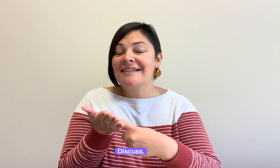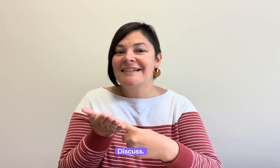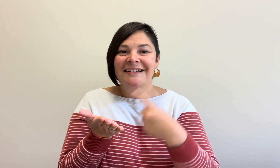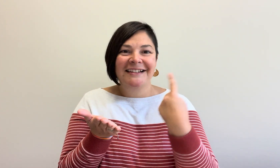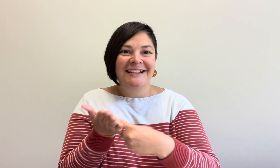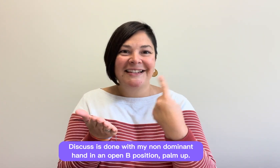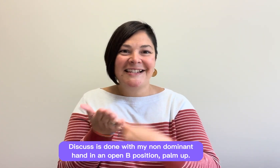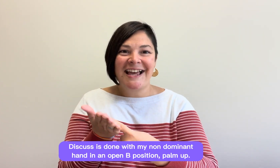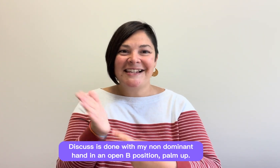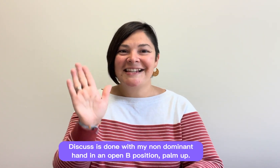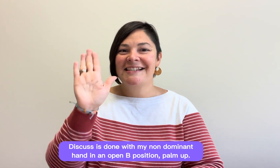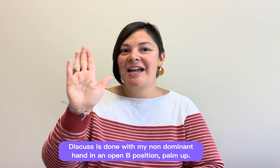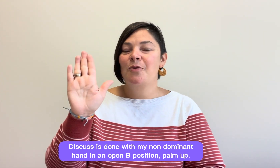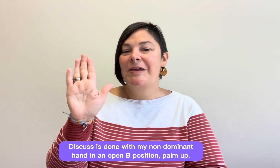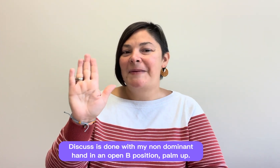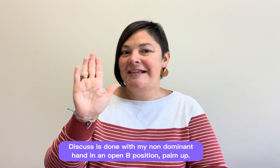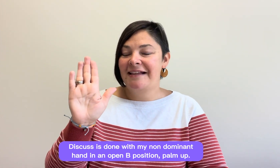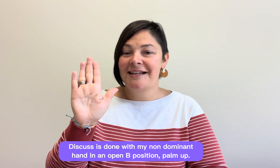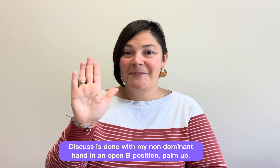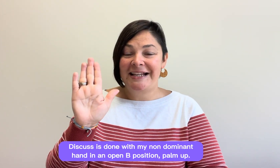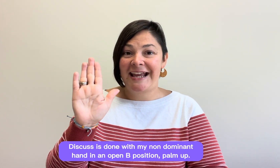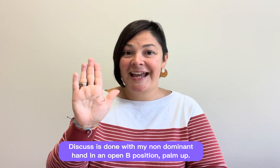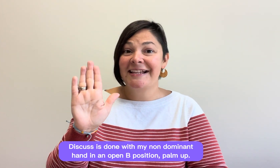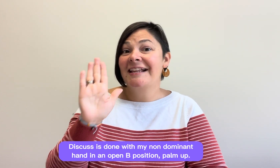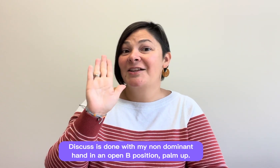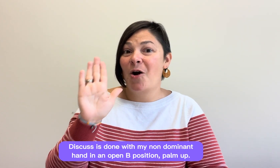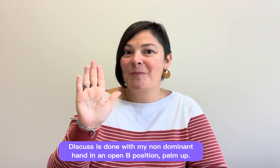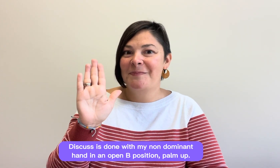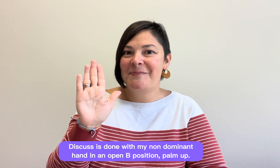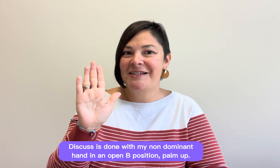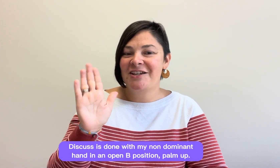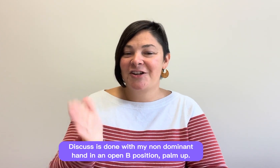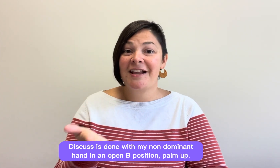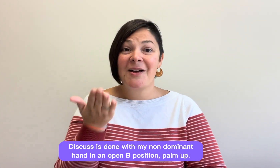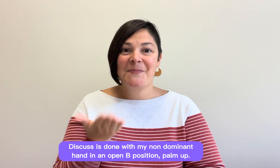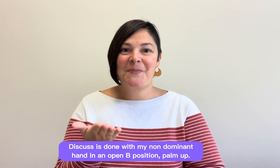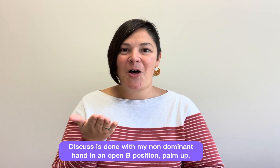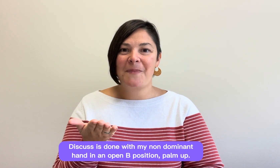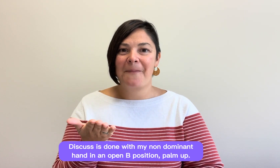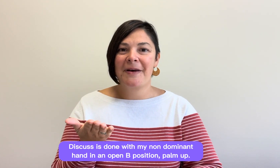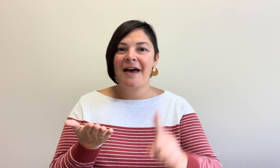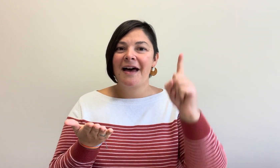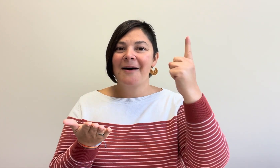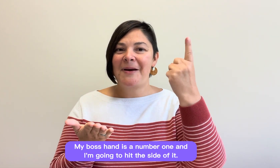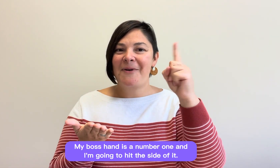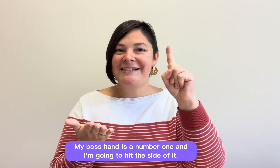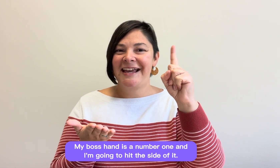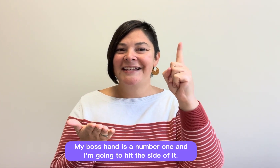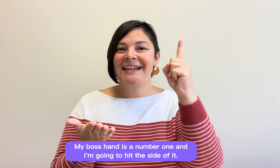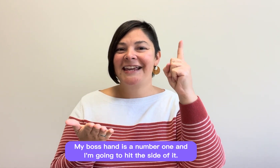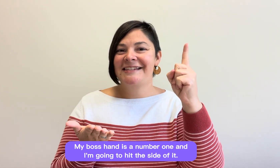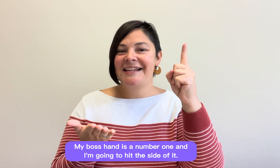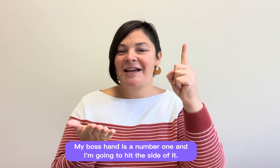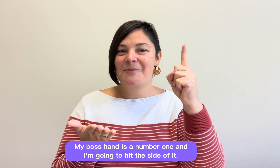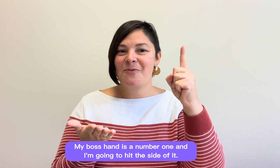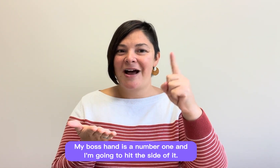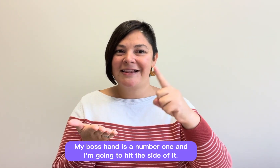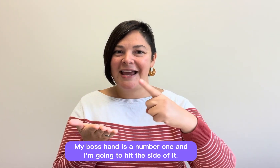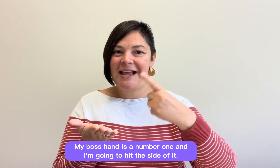Discuss. Discuss is down with my non-dominant hand in an open knee position, palm up. My boss hand is a number 1, and I'm